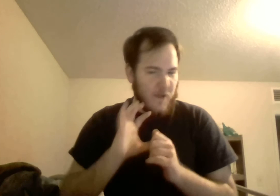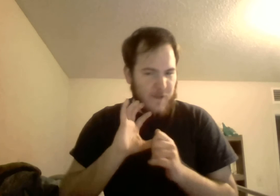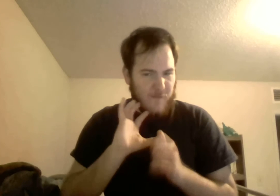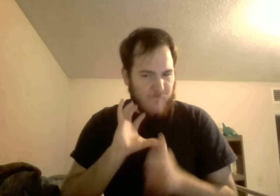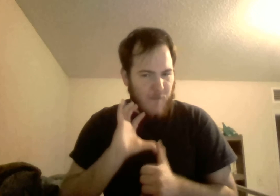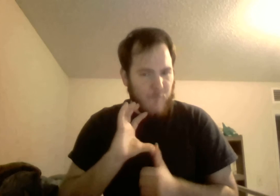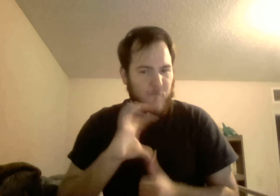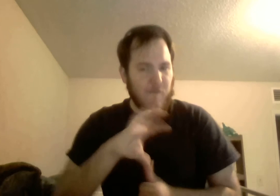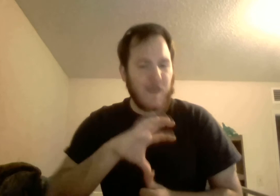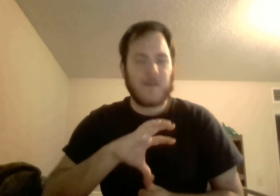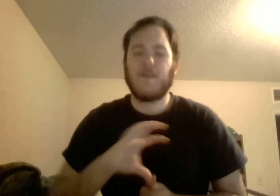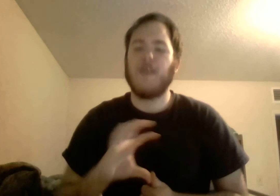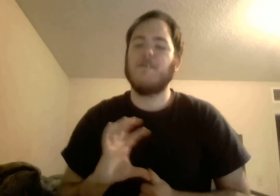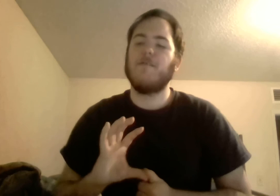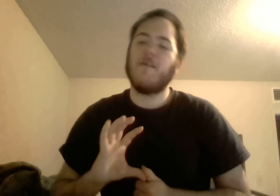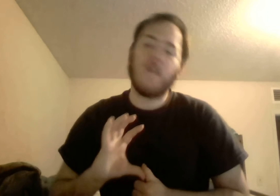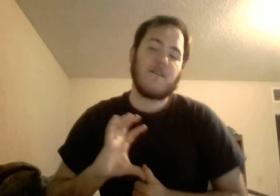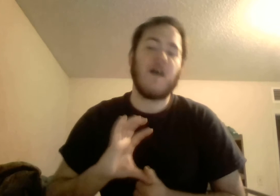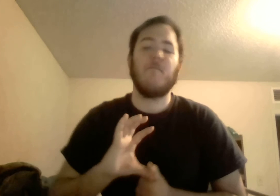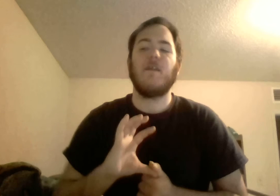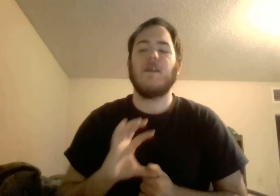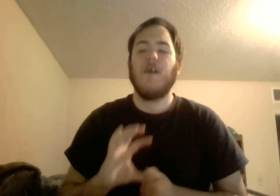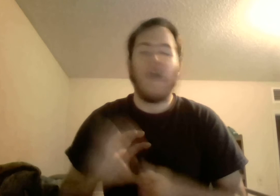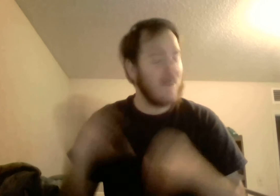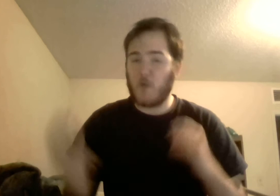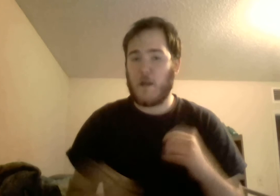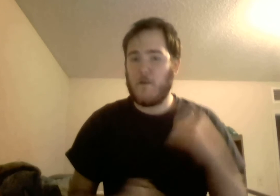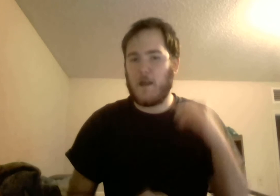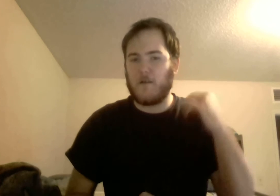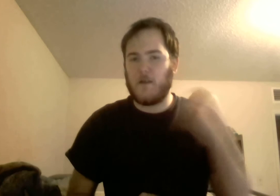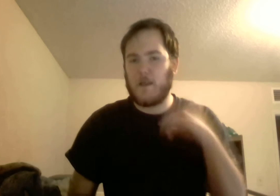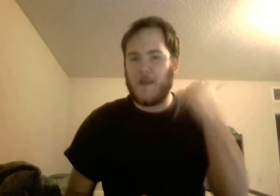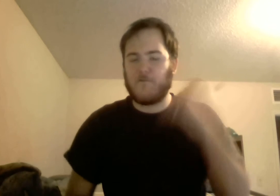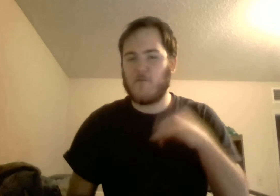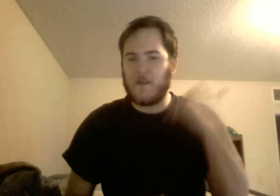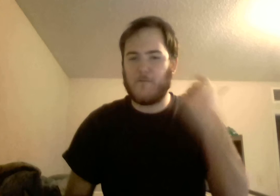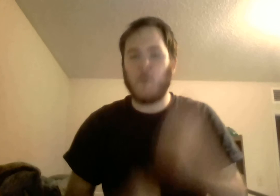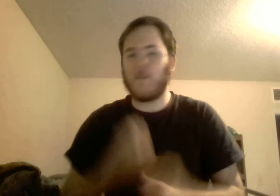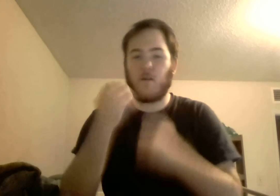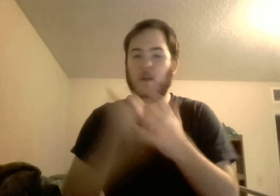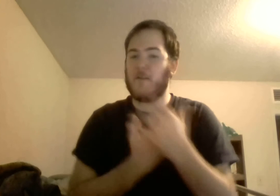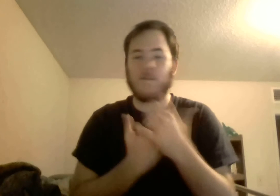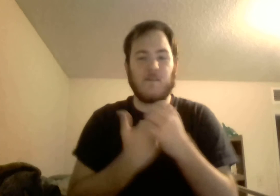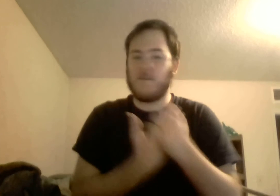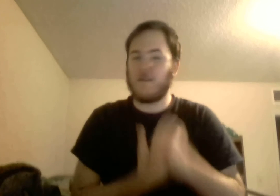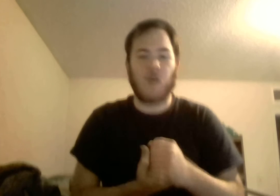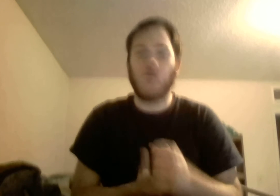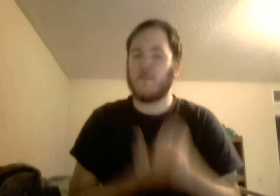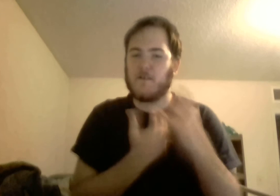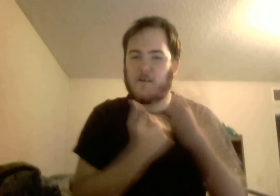But that's the next, and that's not as many, it can start right away, it's like, after, like, the opening, they go, okay,